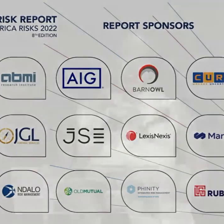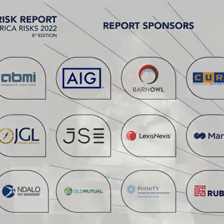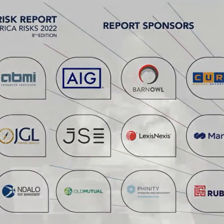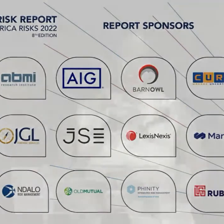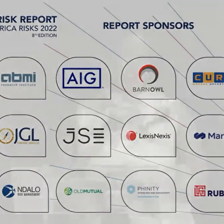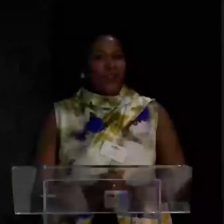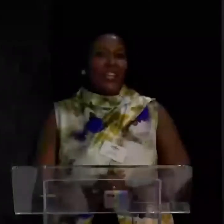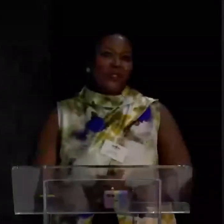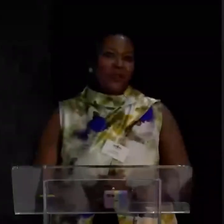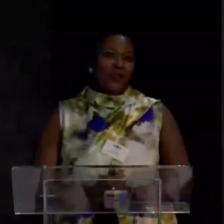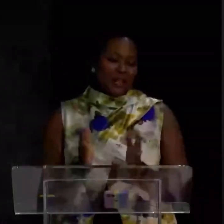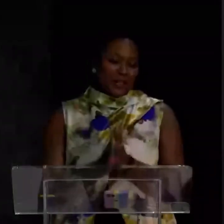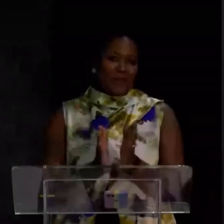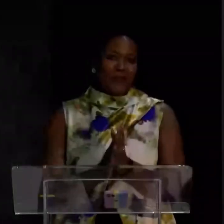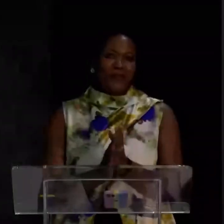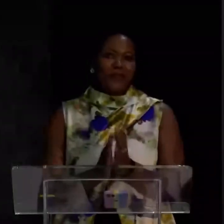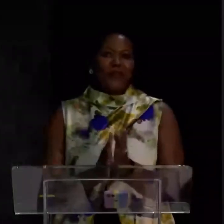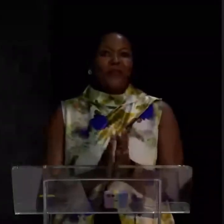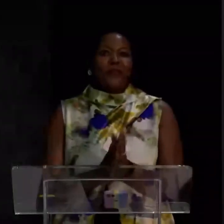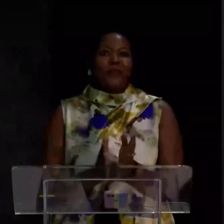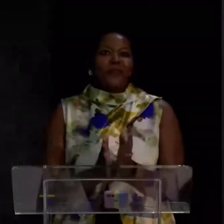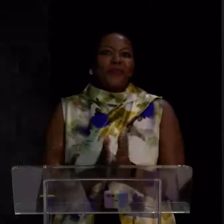the sponsors. So thank you so much.